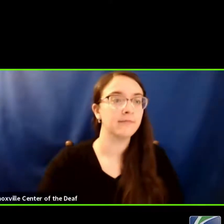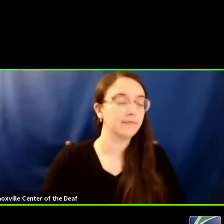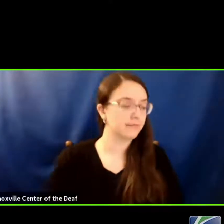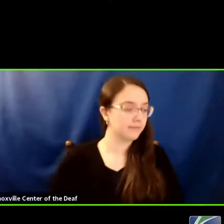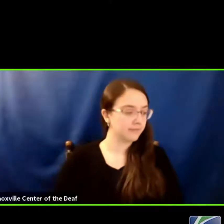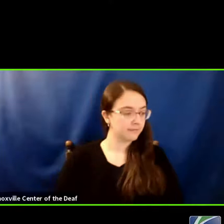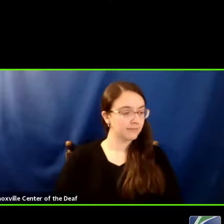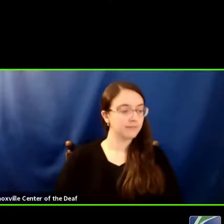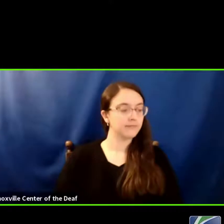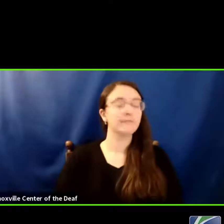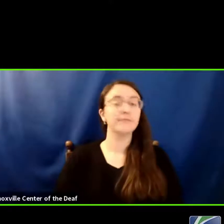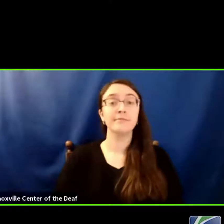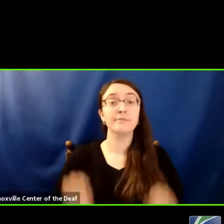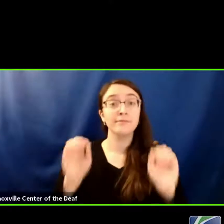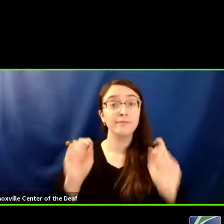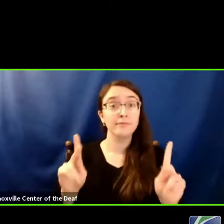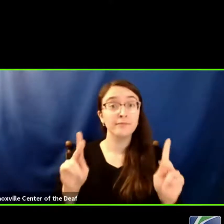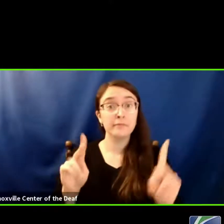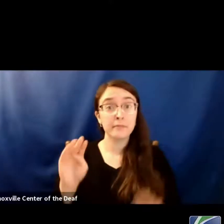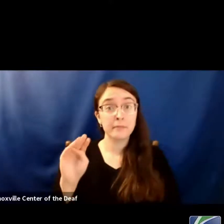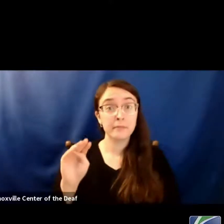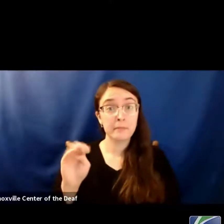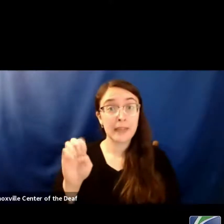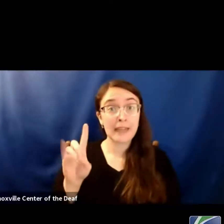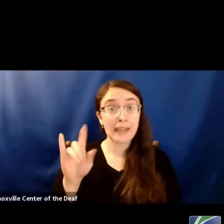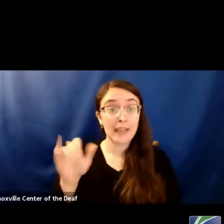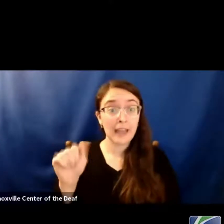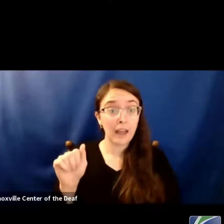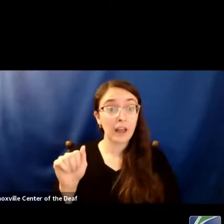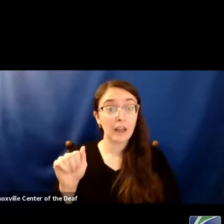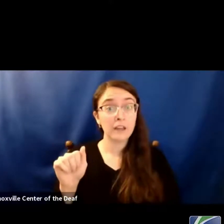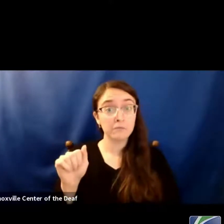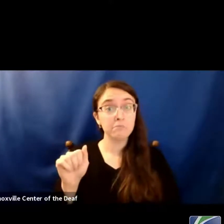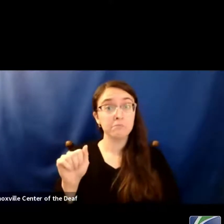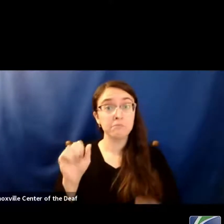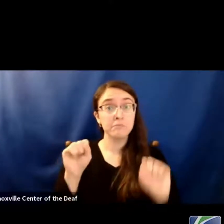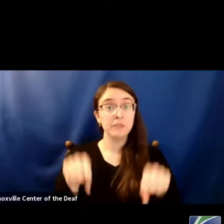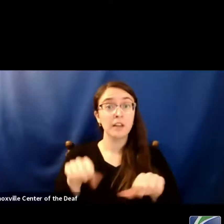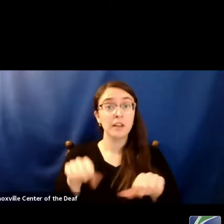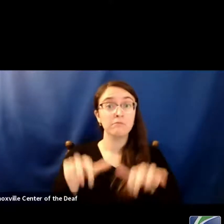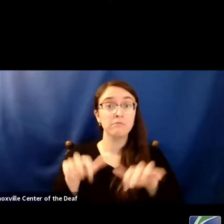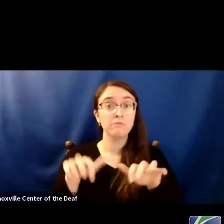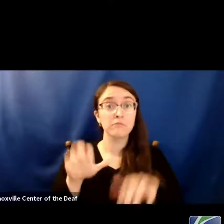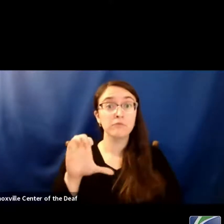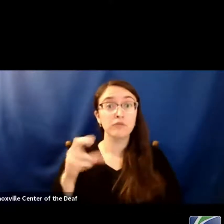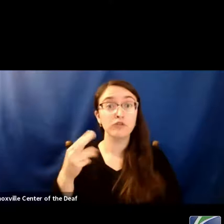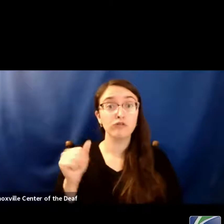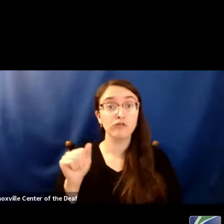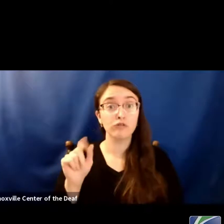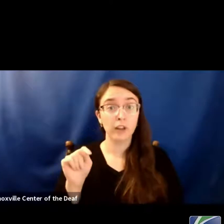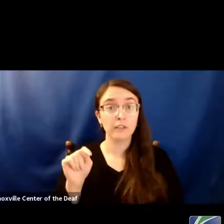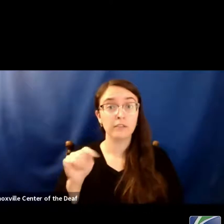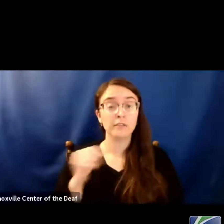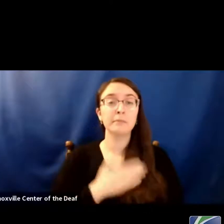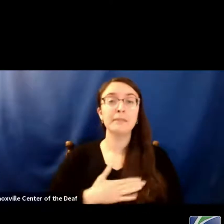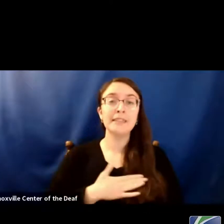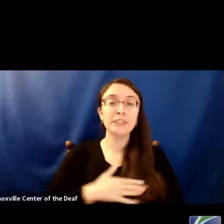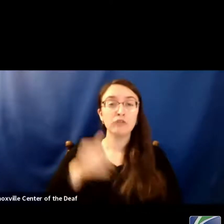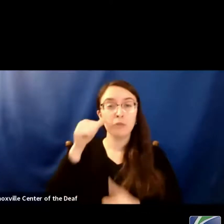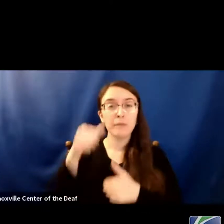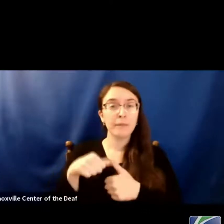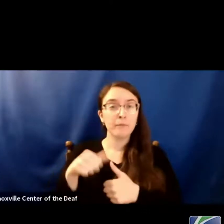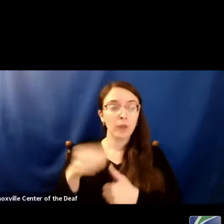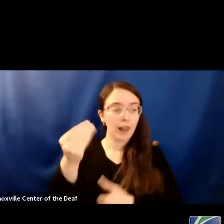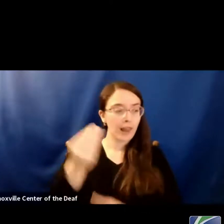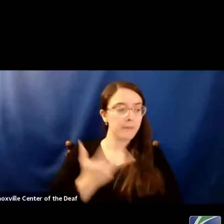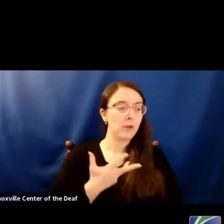the members of the media on the call will go ahead and enter their questions into the chat feature. And please remember to identify which